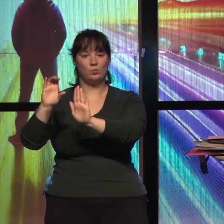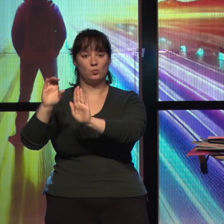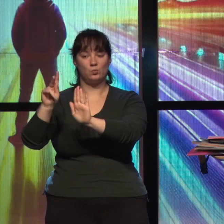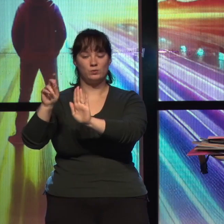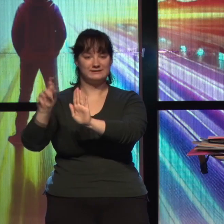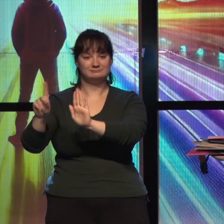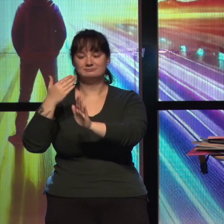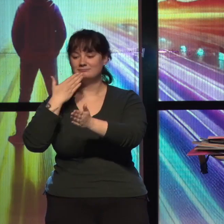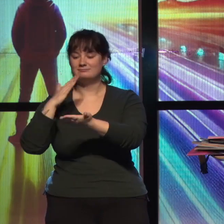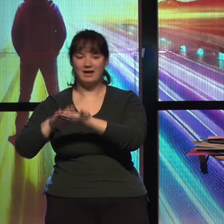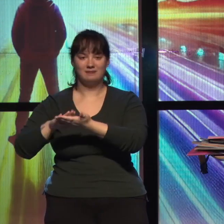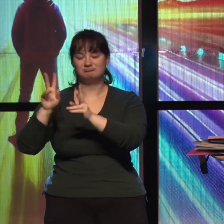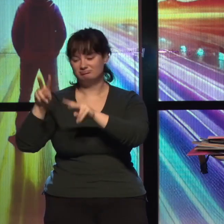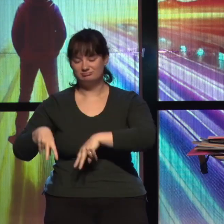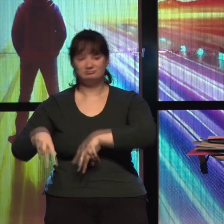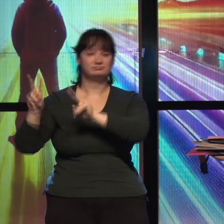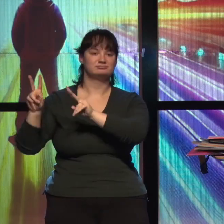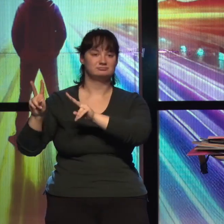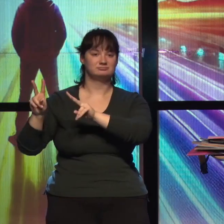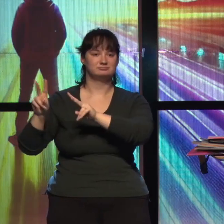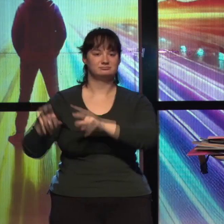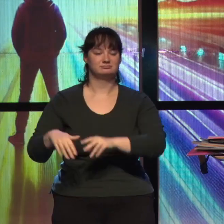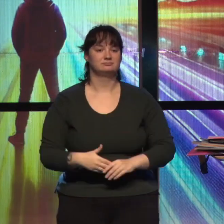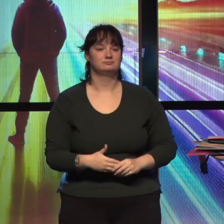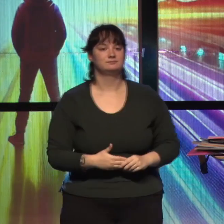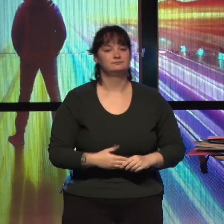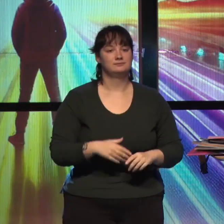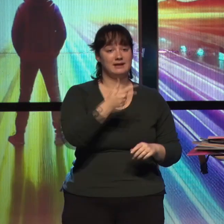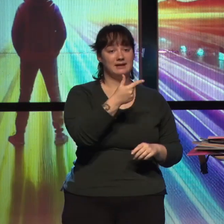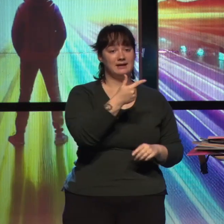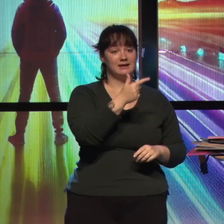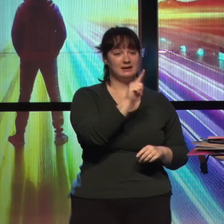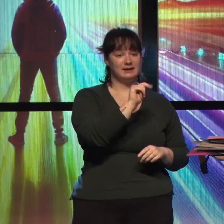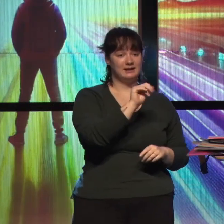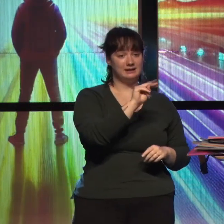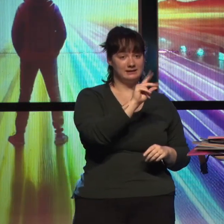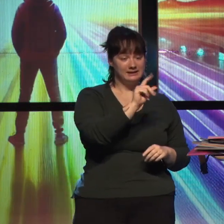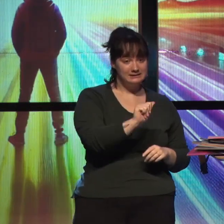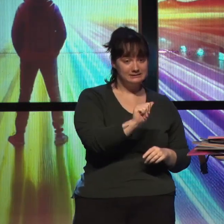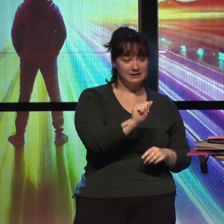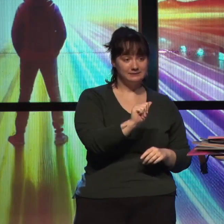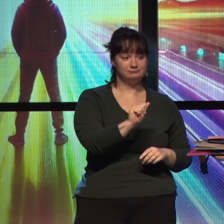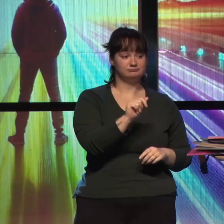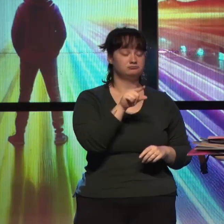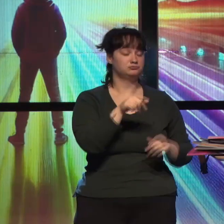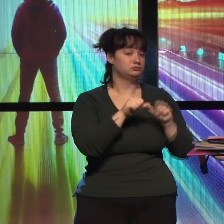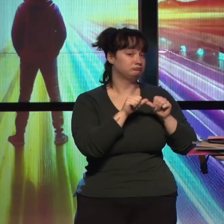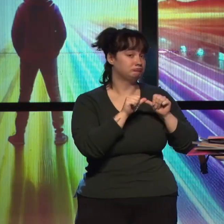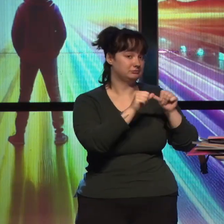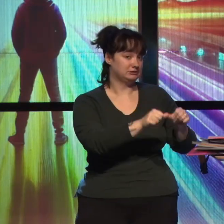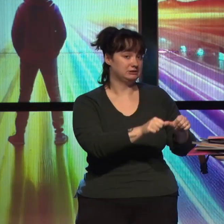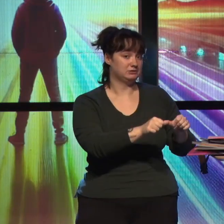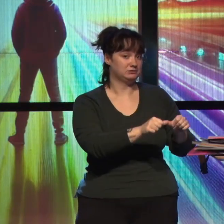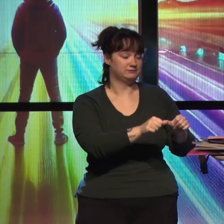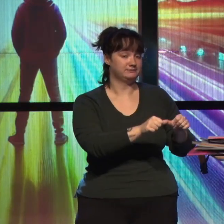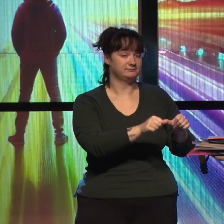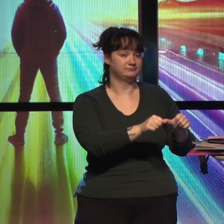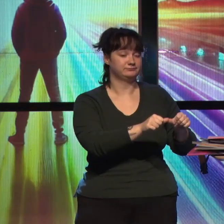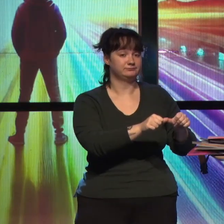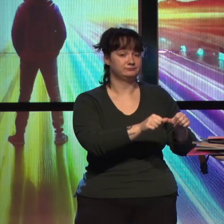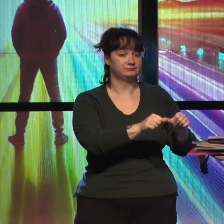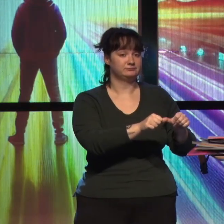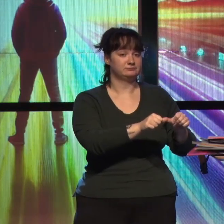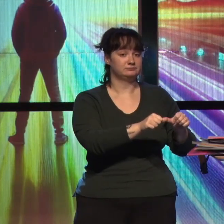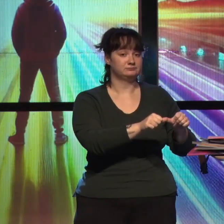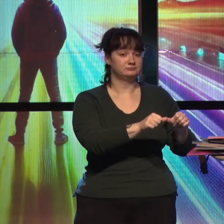the wizard because she thinks this is my only ticket. And she's always been kind of programmed. And this is what good looks like. And so she